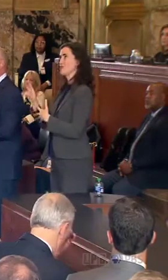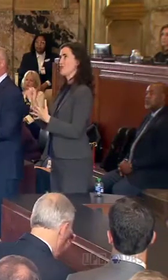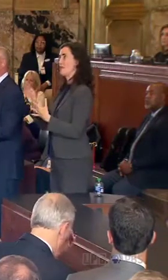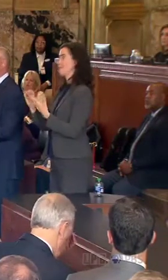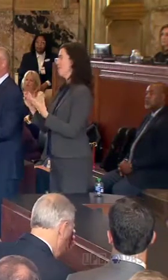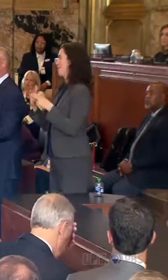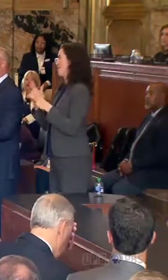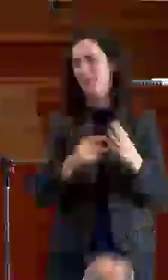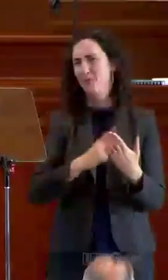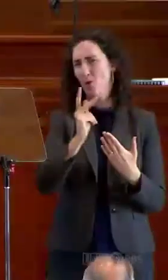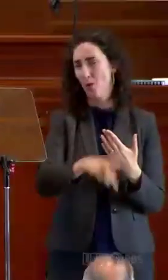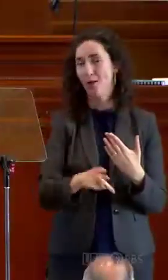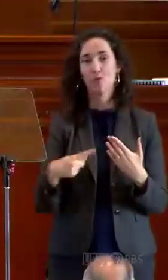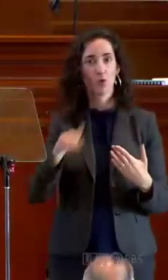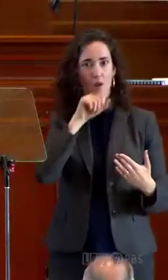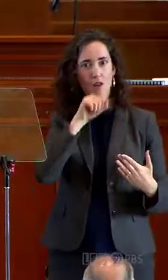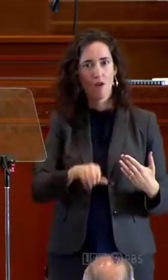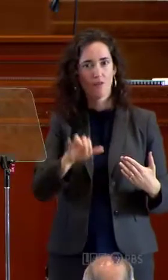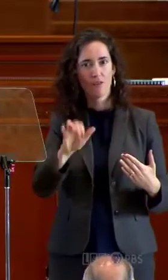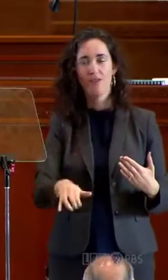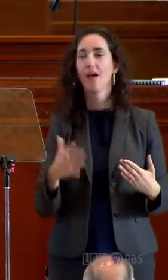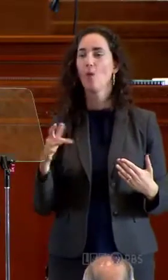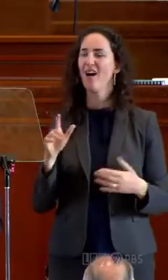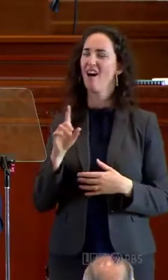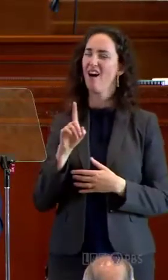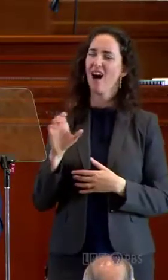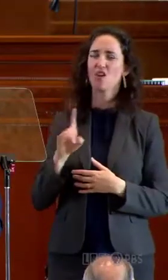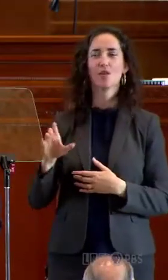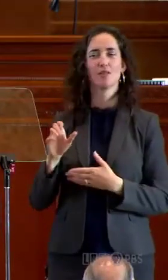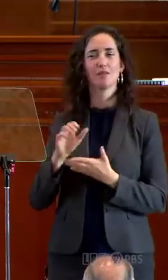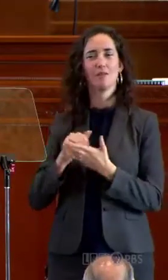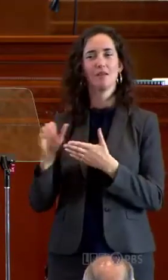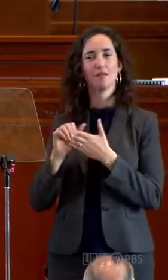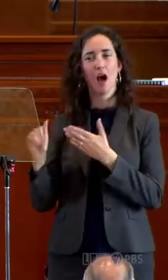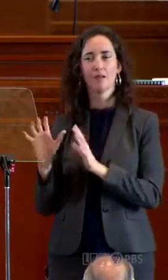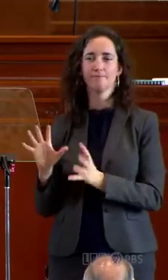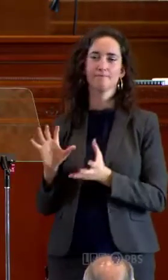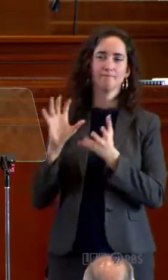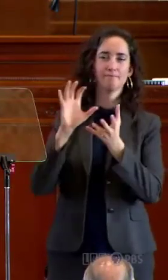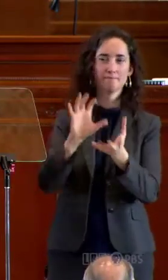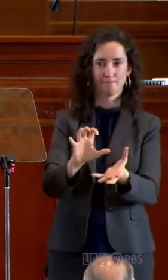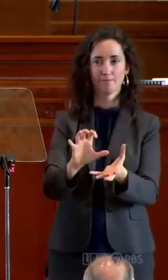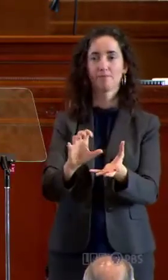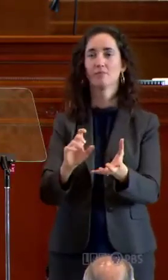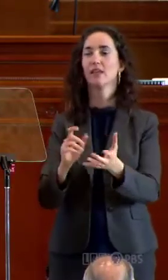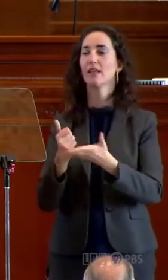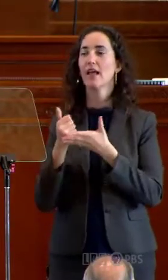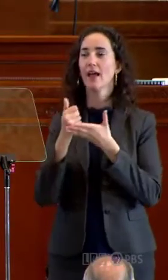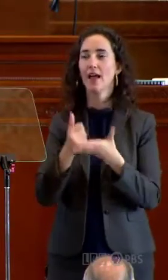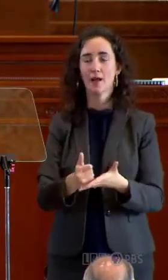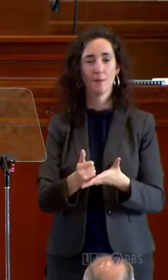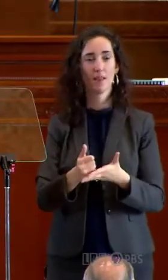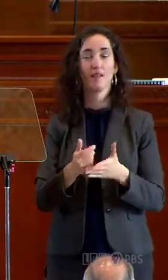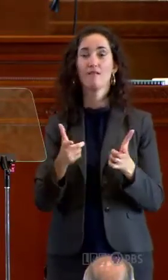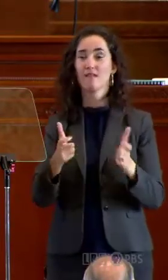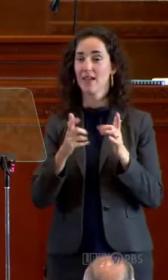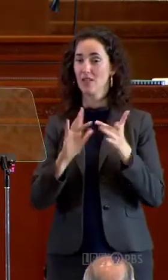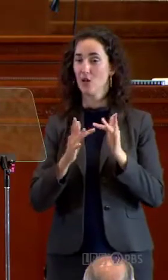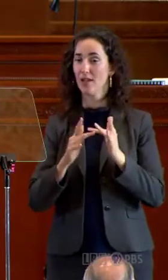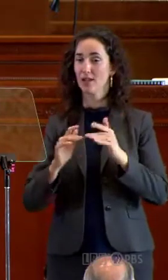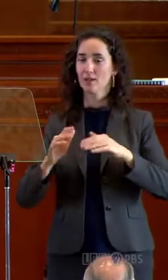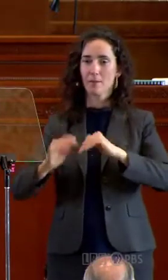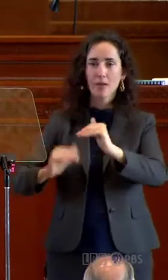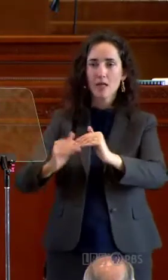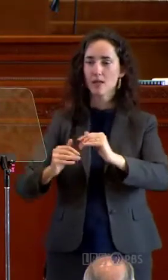program too, because it will total hundreds of millions of dollars. It will provide grants to facilitate the deployment of broadband